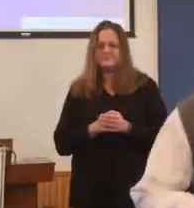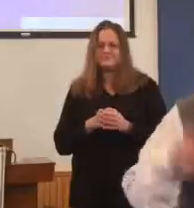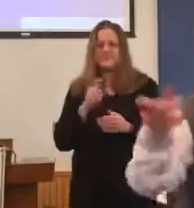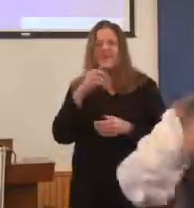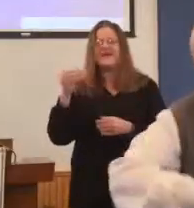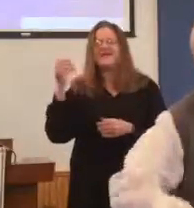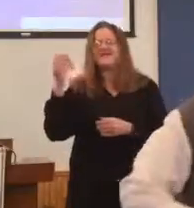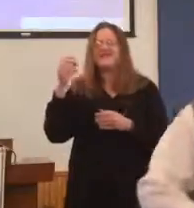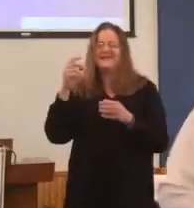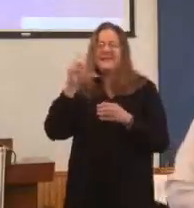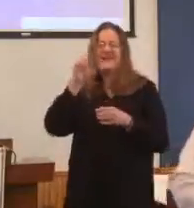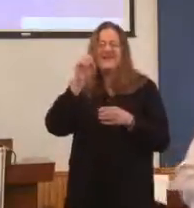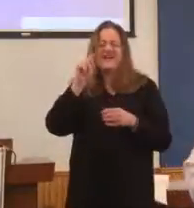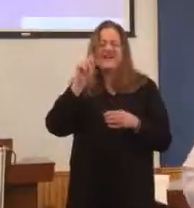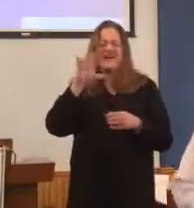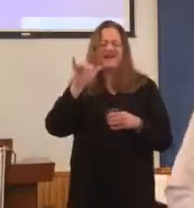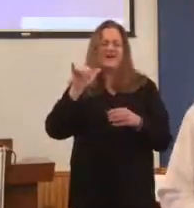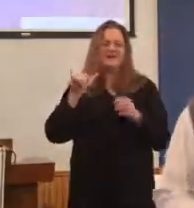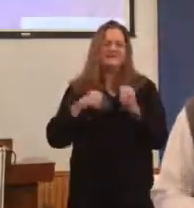Lottery tickets, yeah.